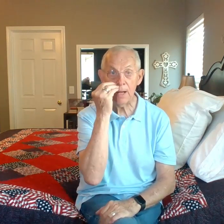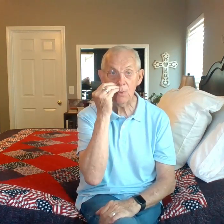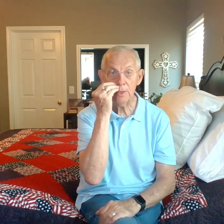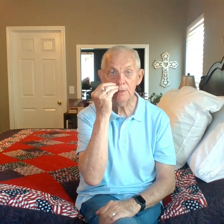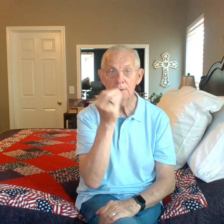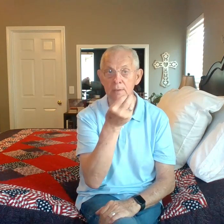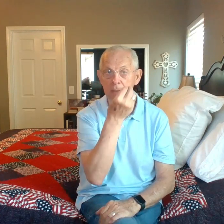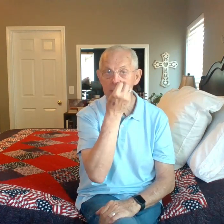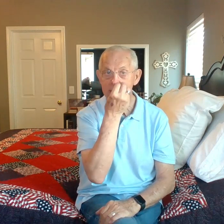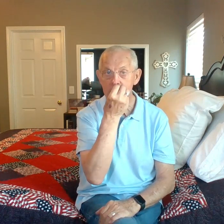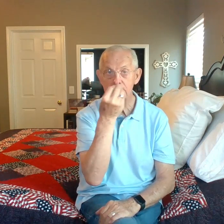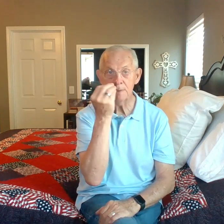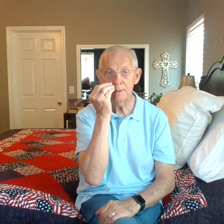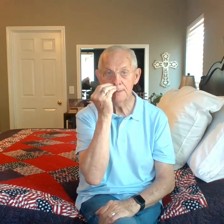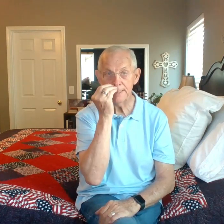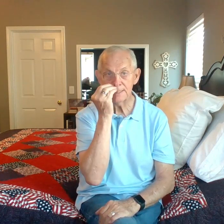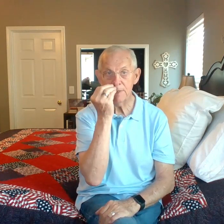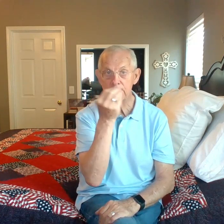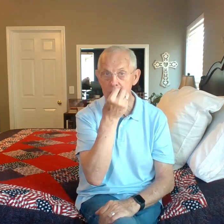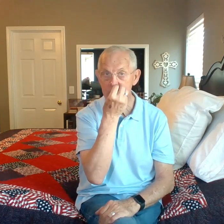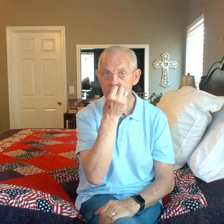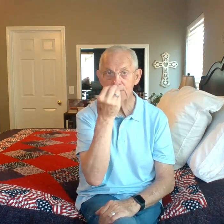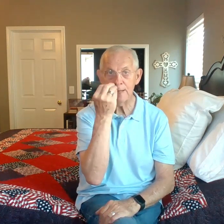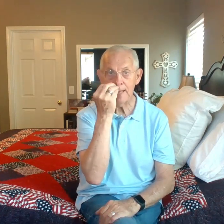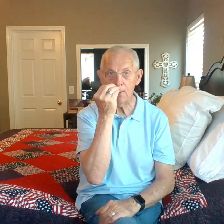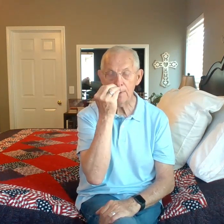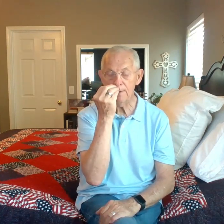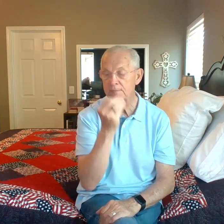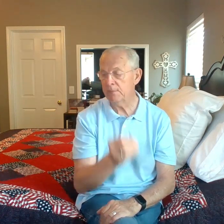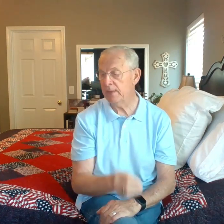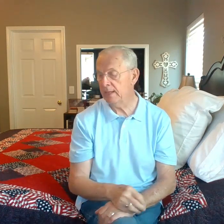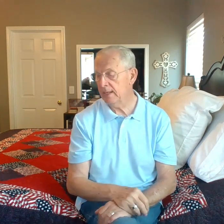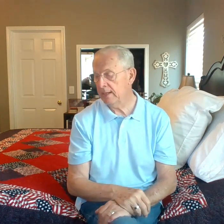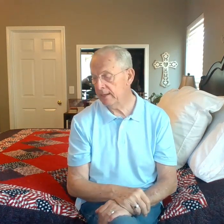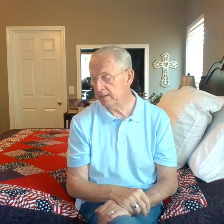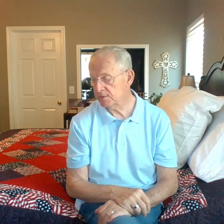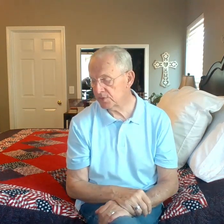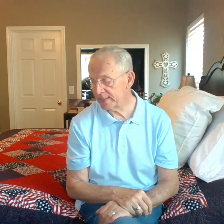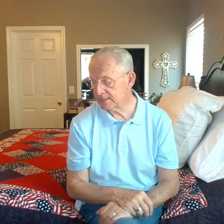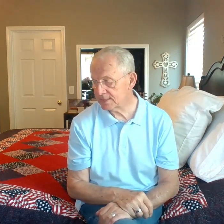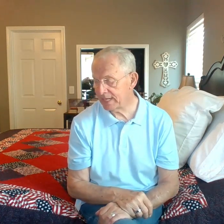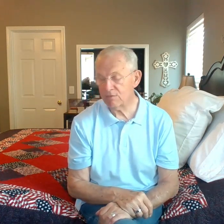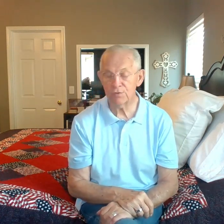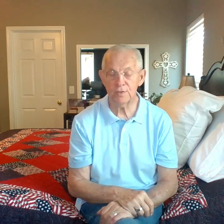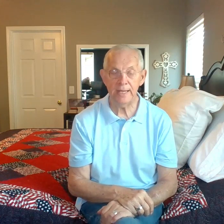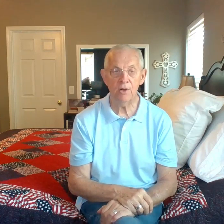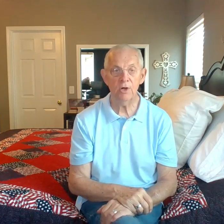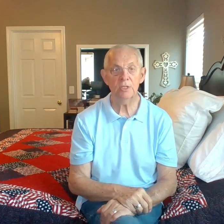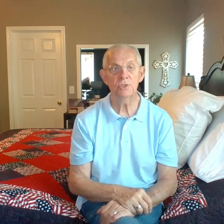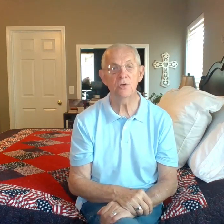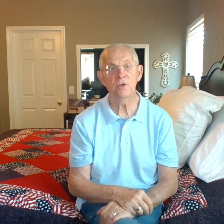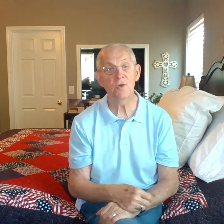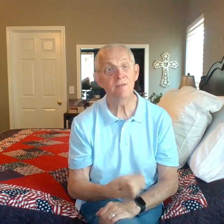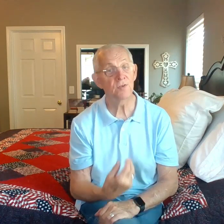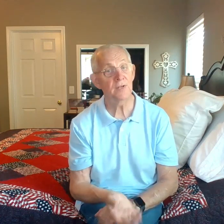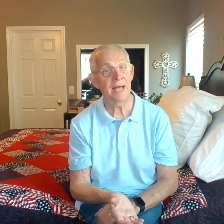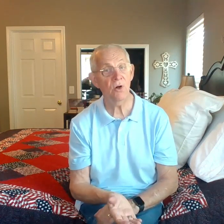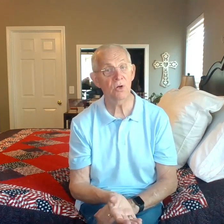flower, so they smell good, flower. So that's the sign for flower. So if you have a flower